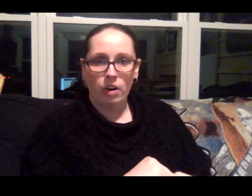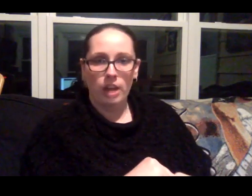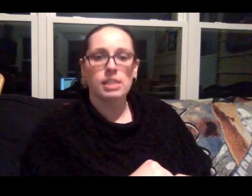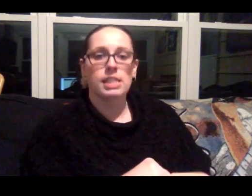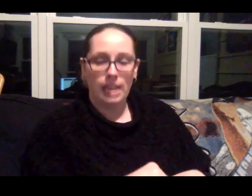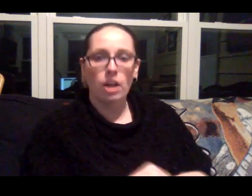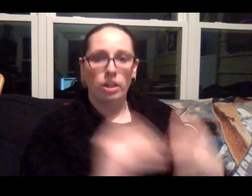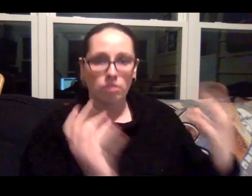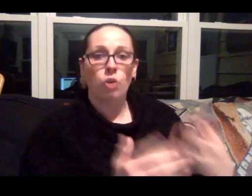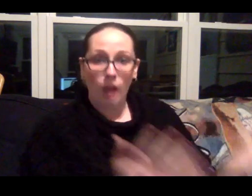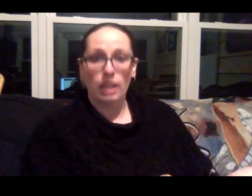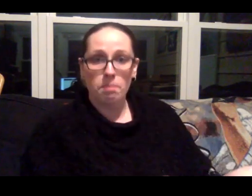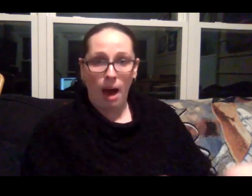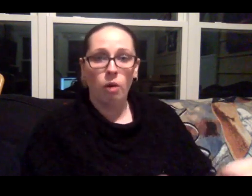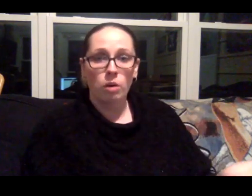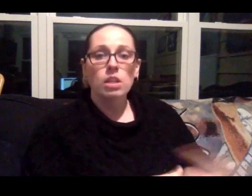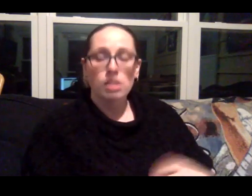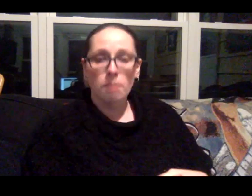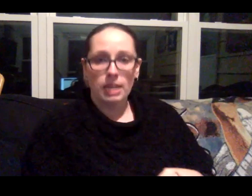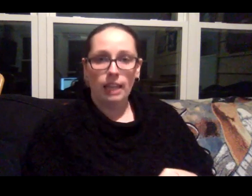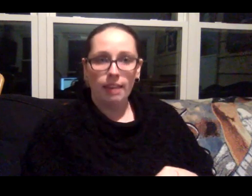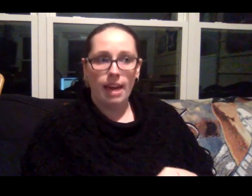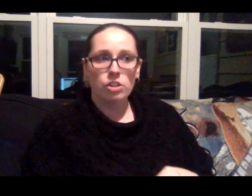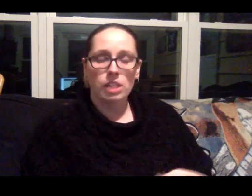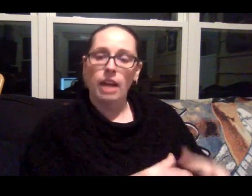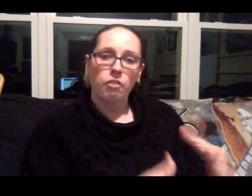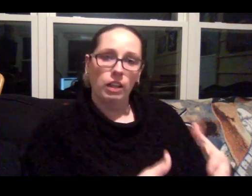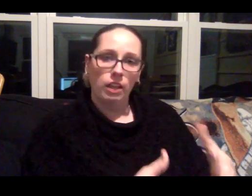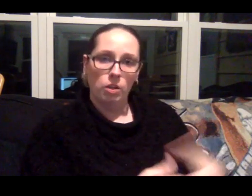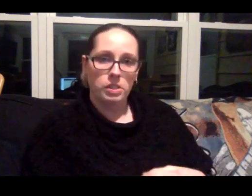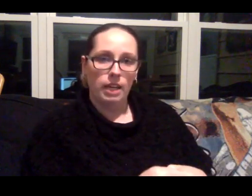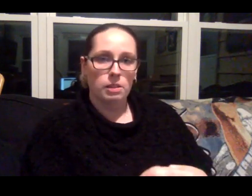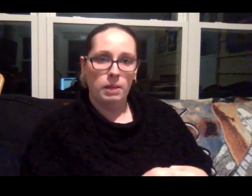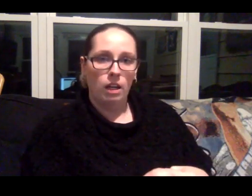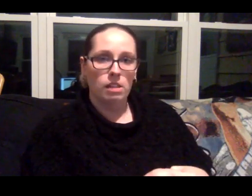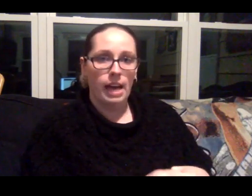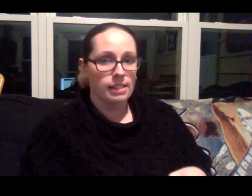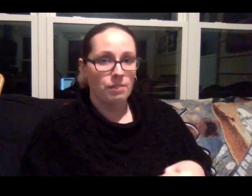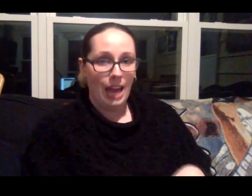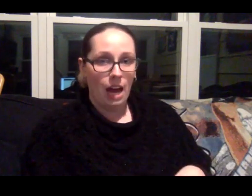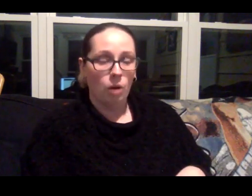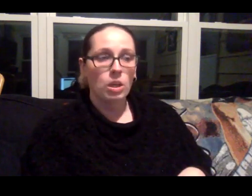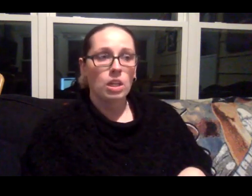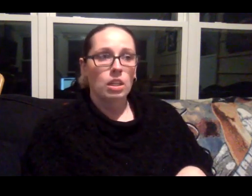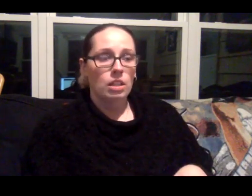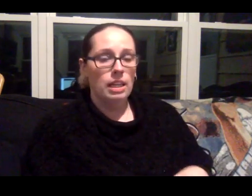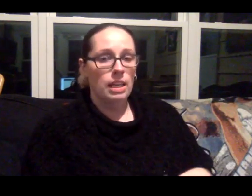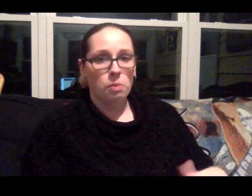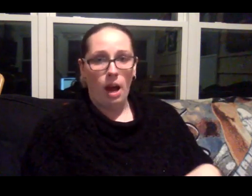are talking about something like that just to kind of fill in those things. Because as of now,